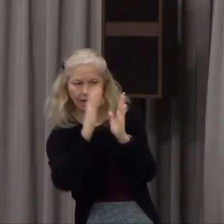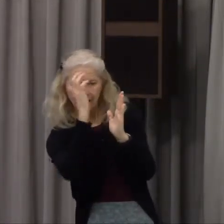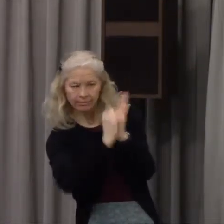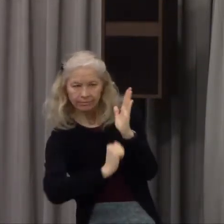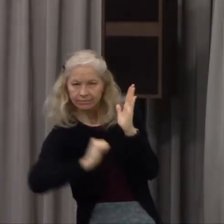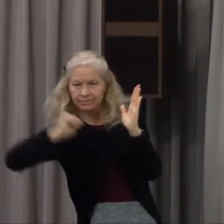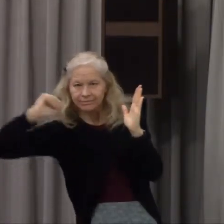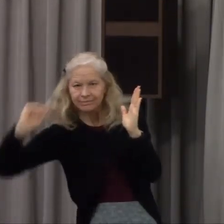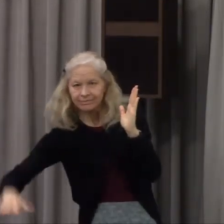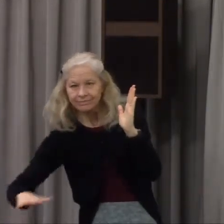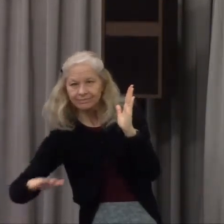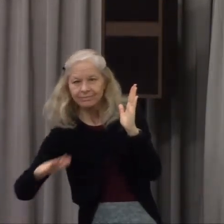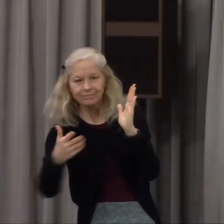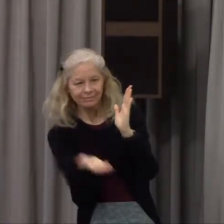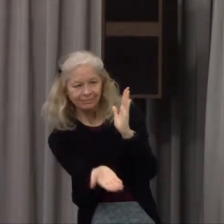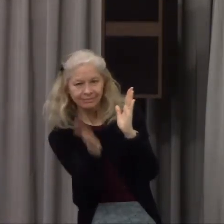I was looking for an illustration of this. I was amazed to